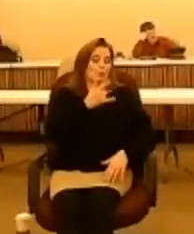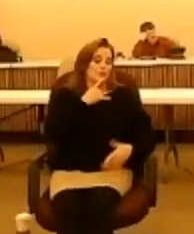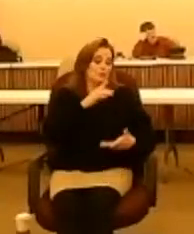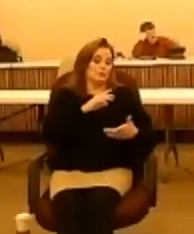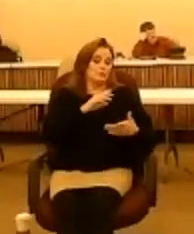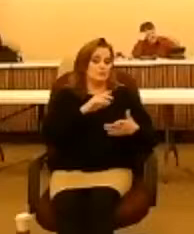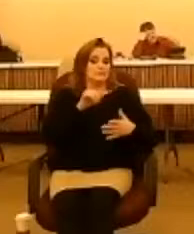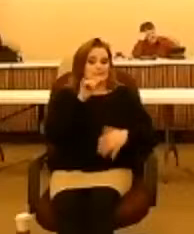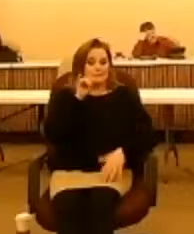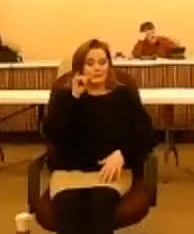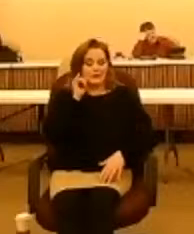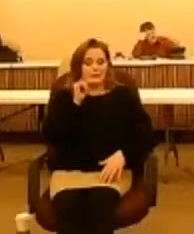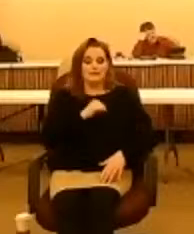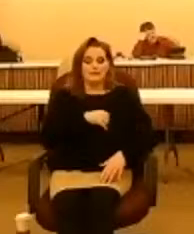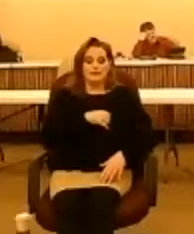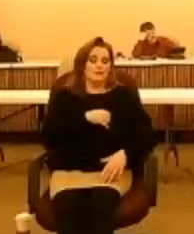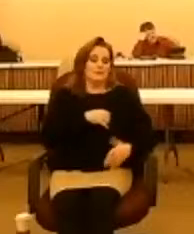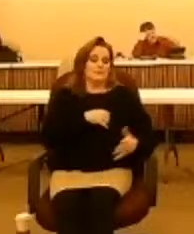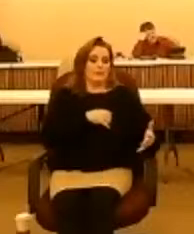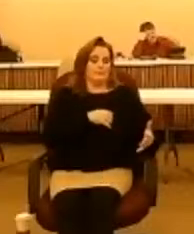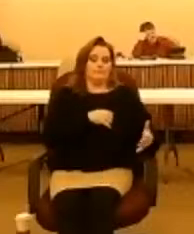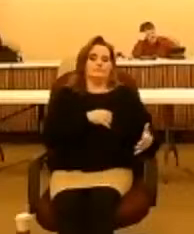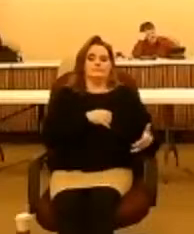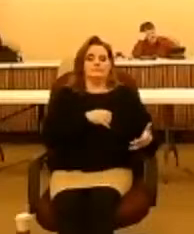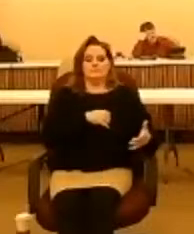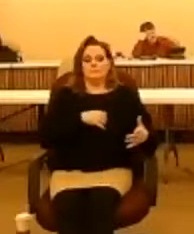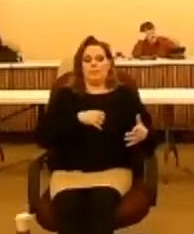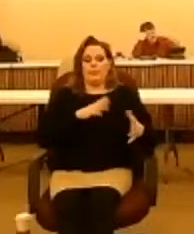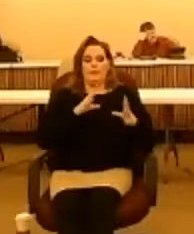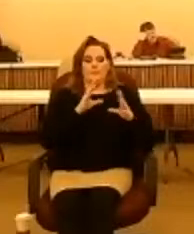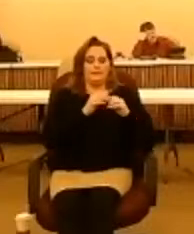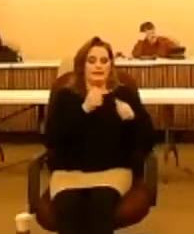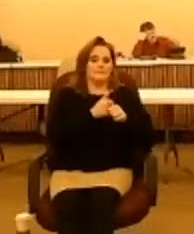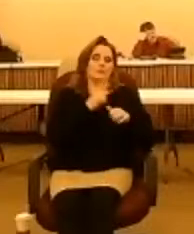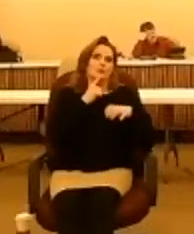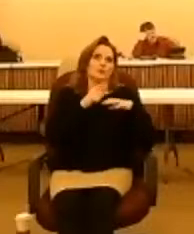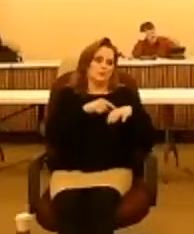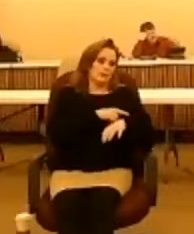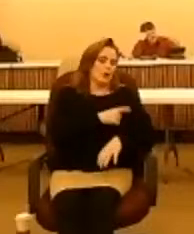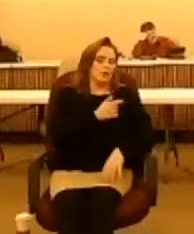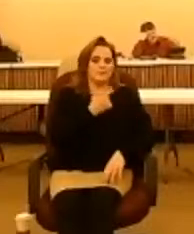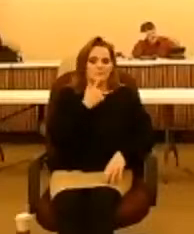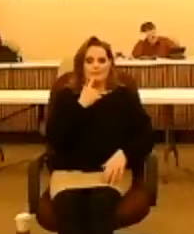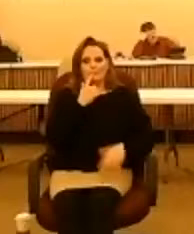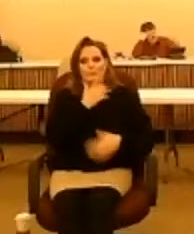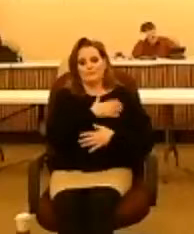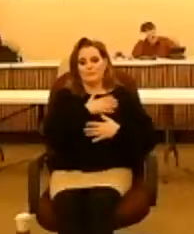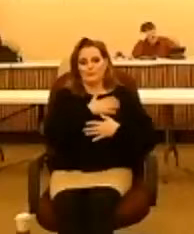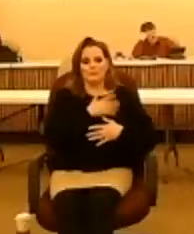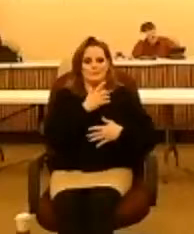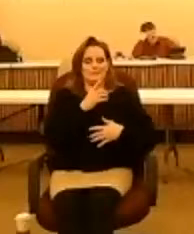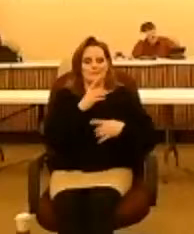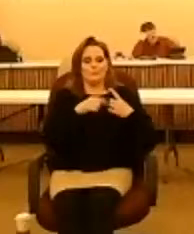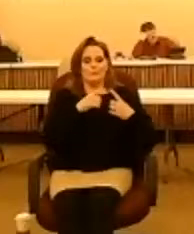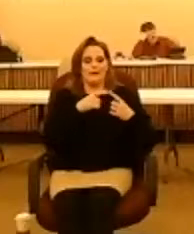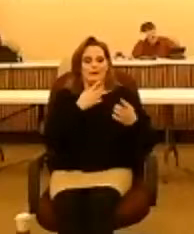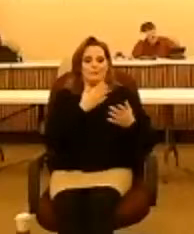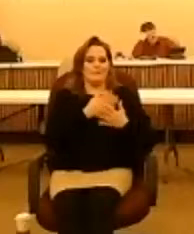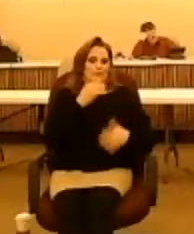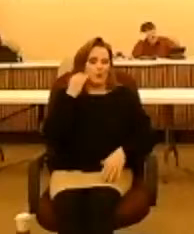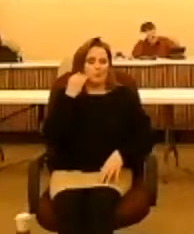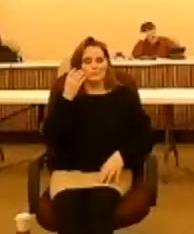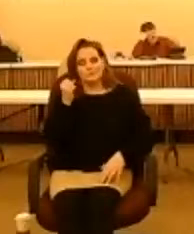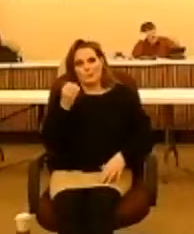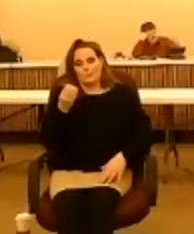committee, their meeting went very long. You probably wouldn't have appreciated me calling you when I got